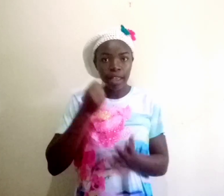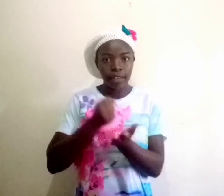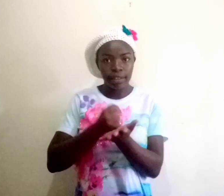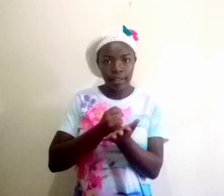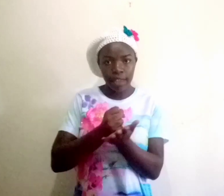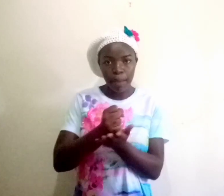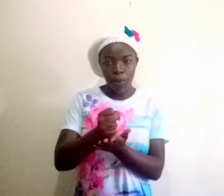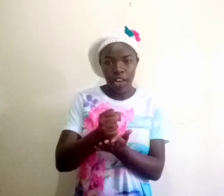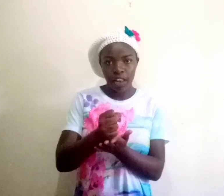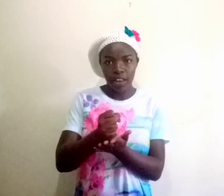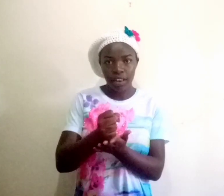Samuel,